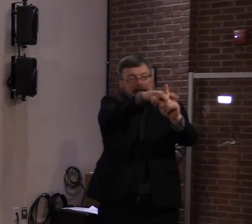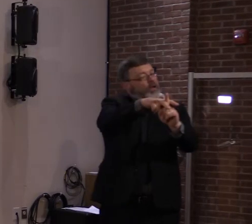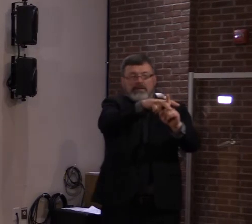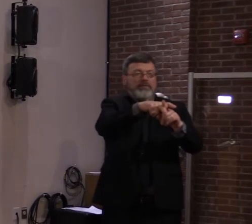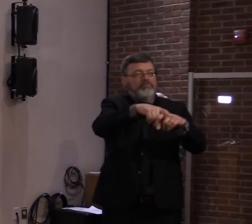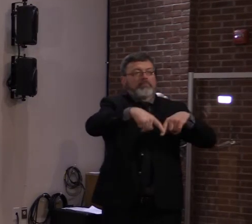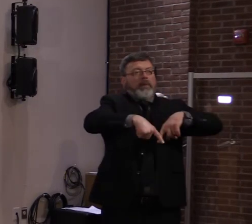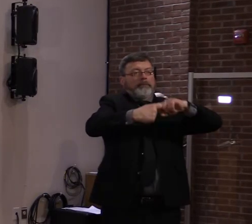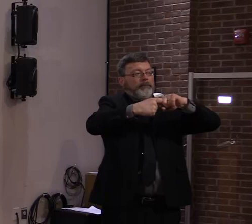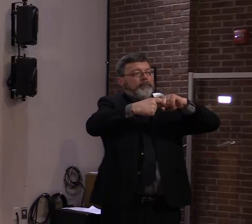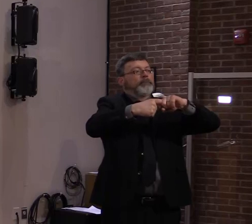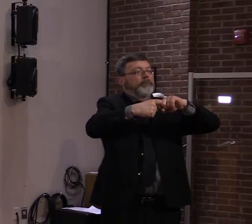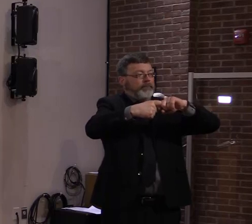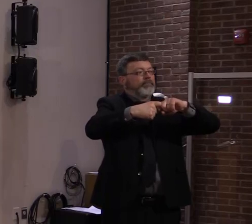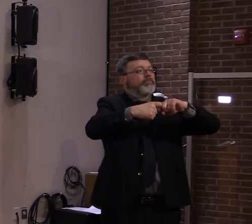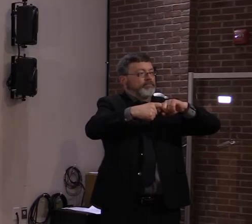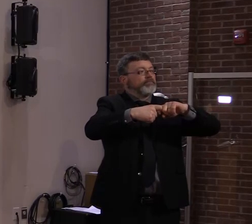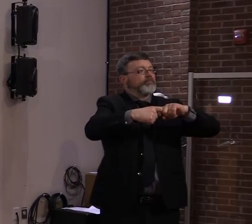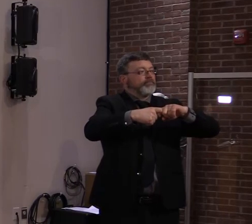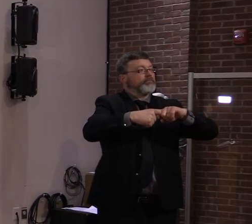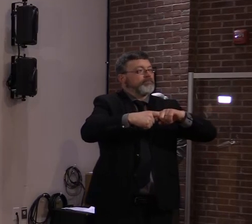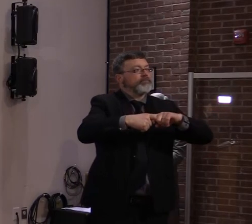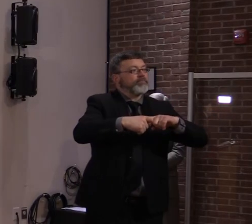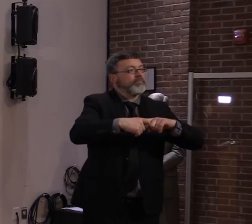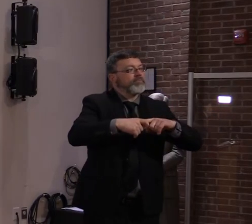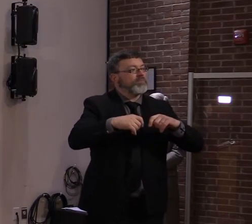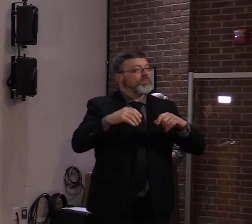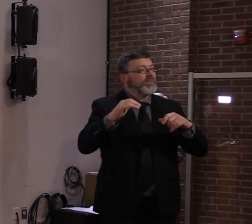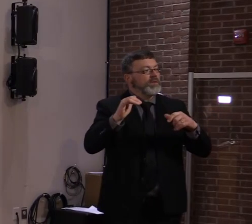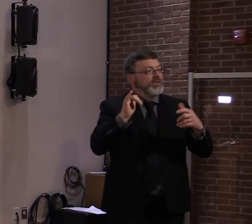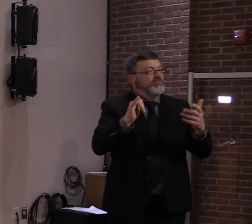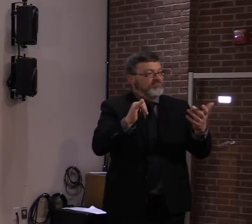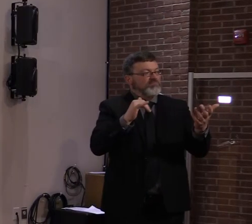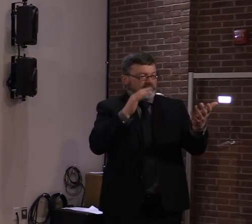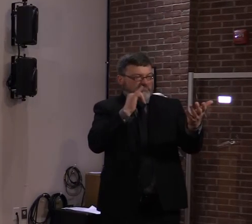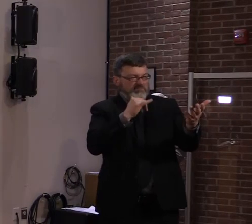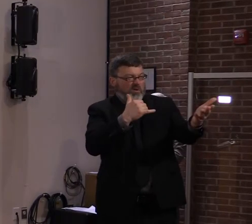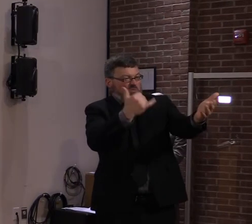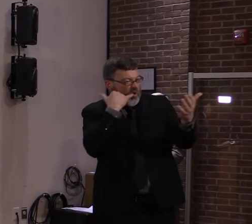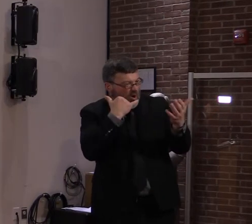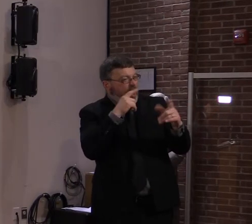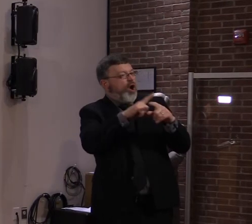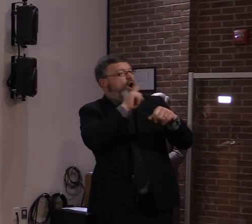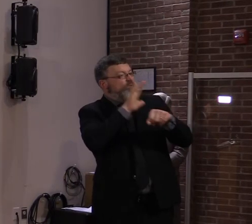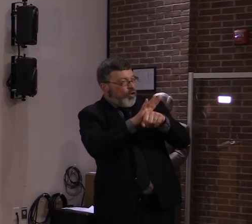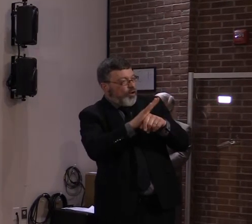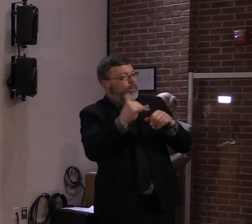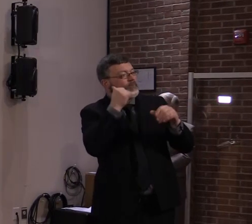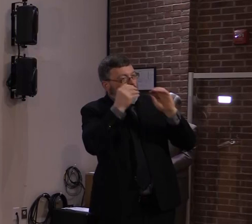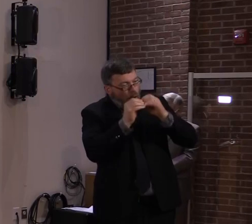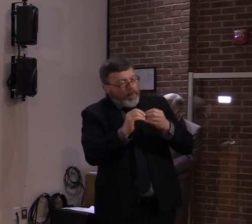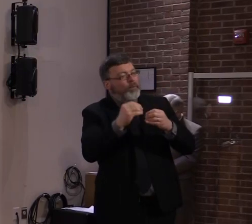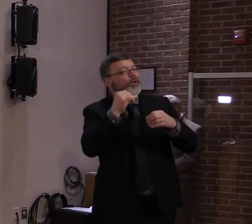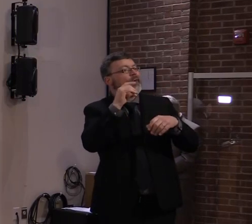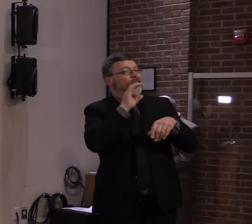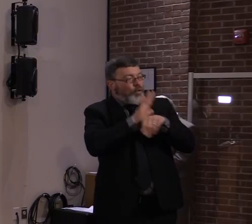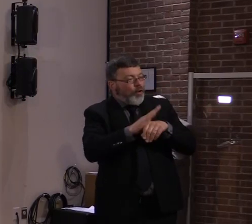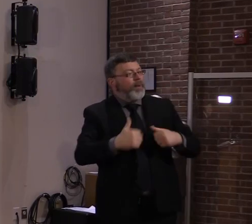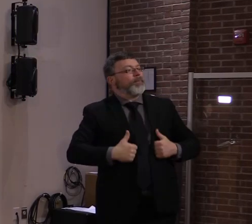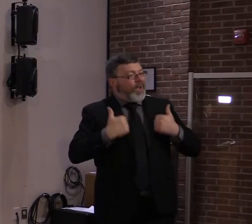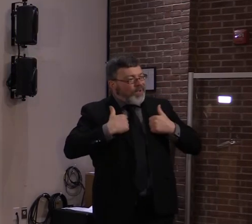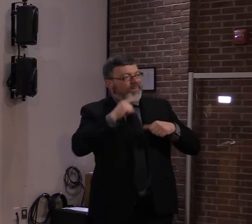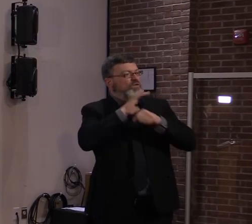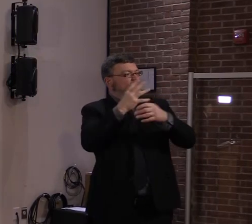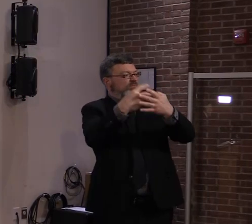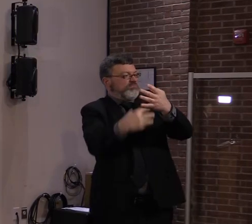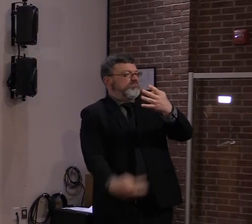To your question about how fraud gets to individuals, mostly what we see are individuals, fraudsters, using direct deposit, and they